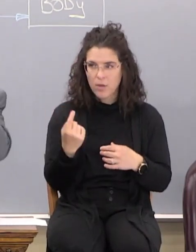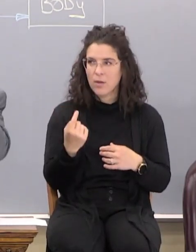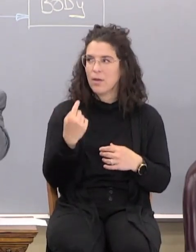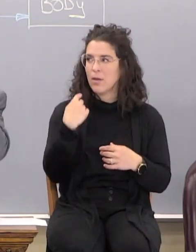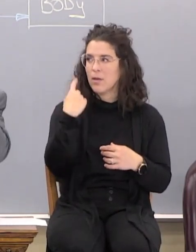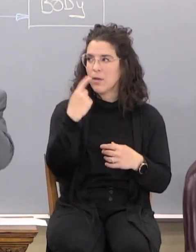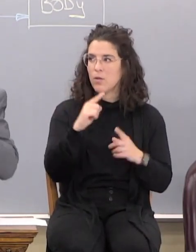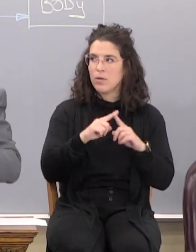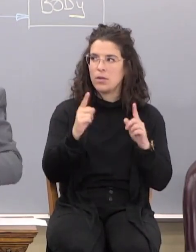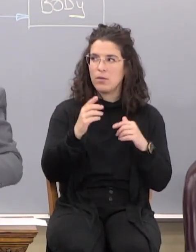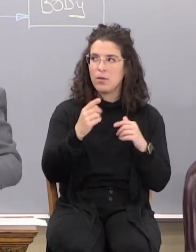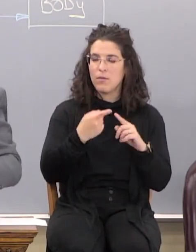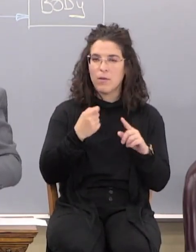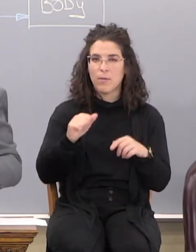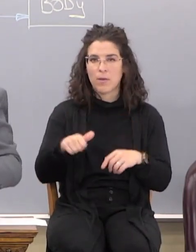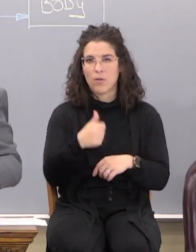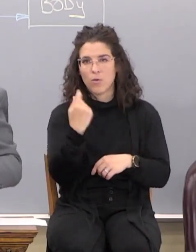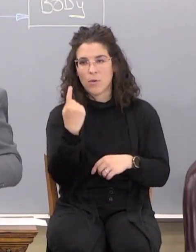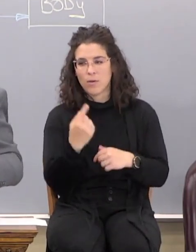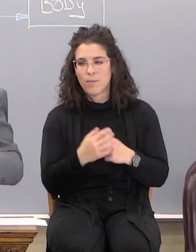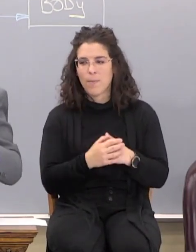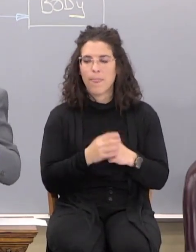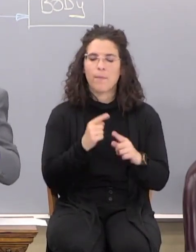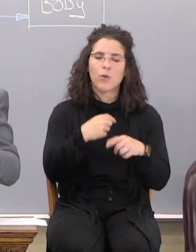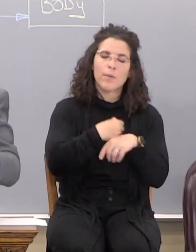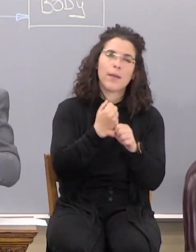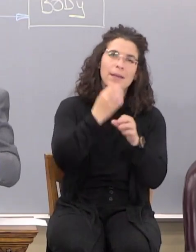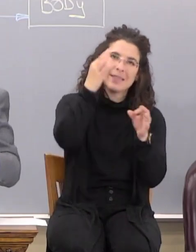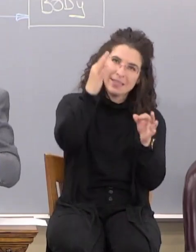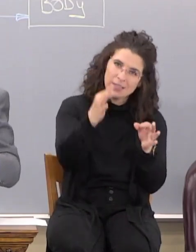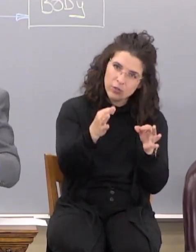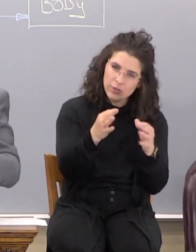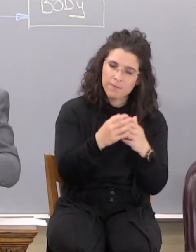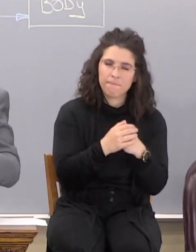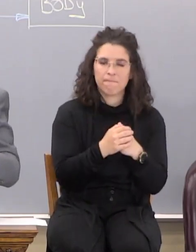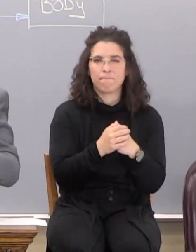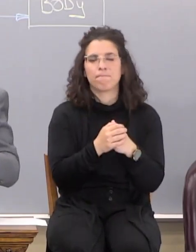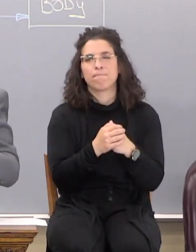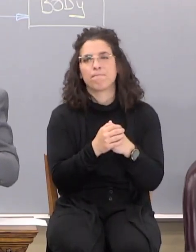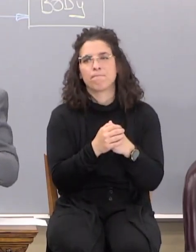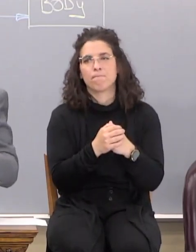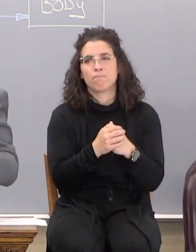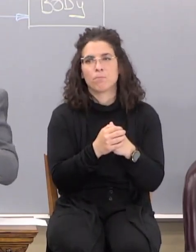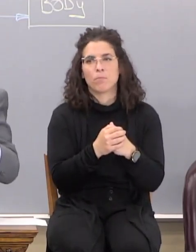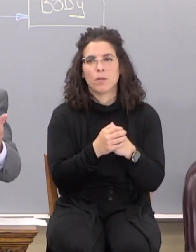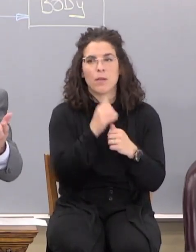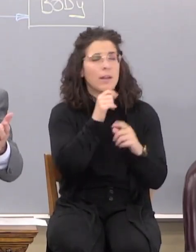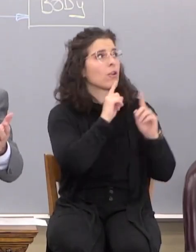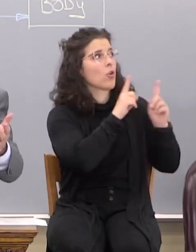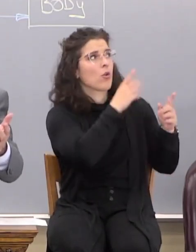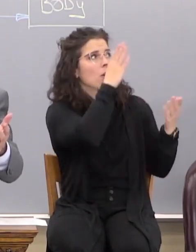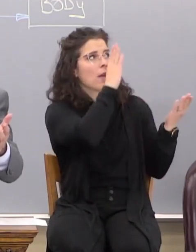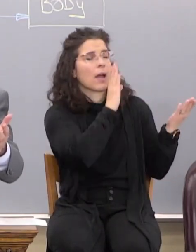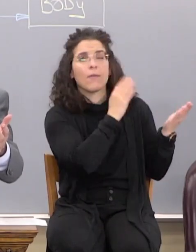it looked different from all the others. But you make decisions. They didn't go to God